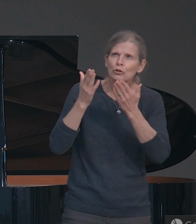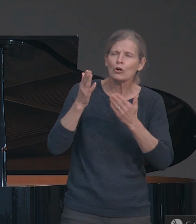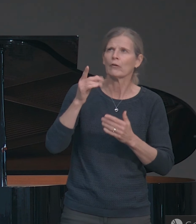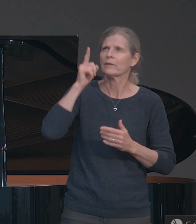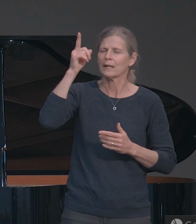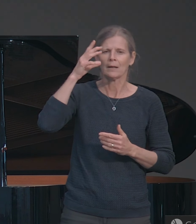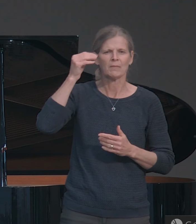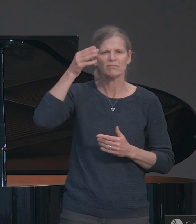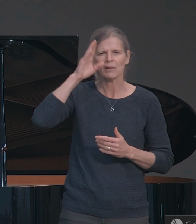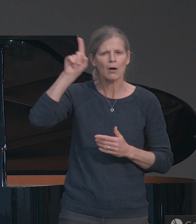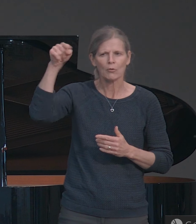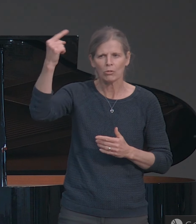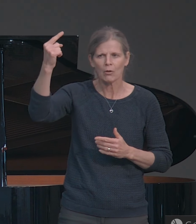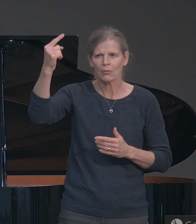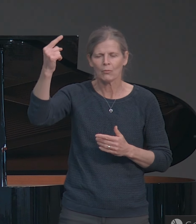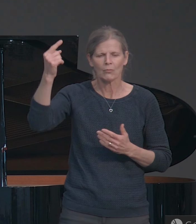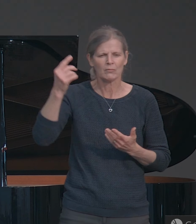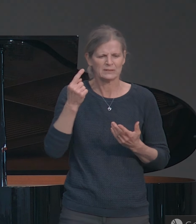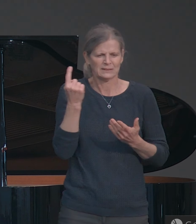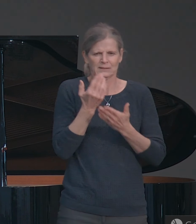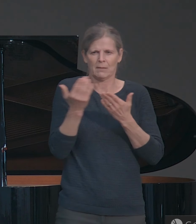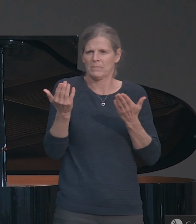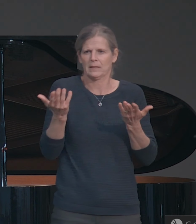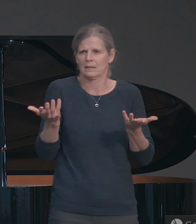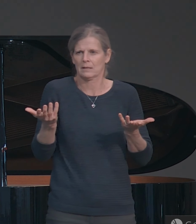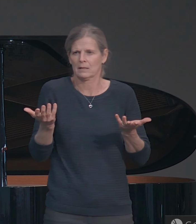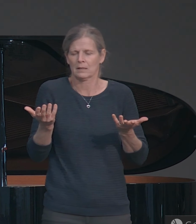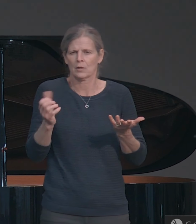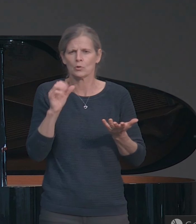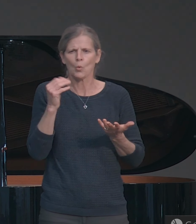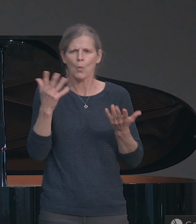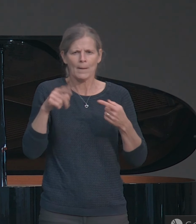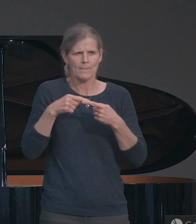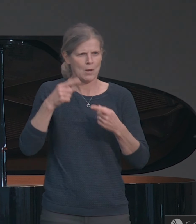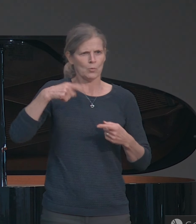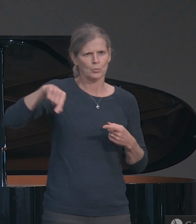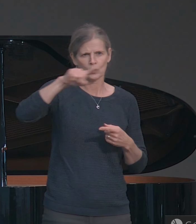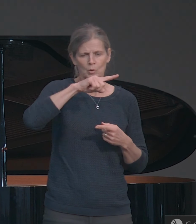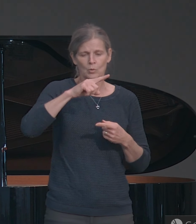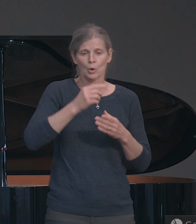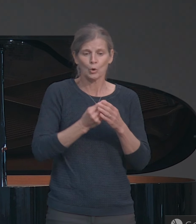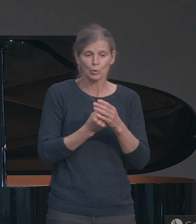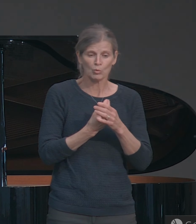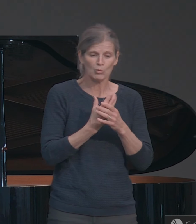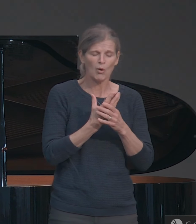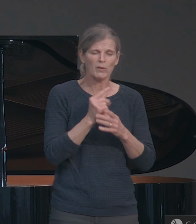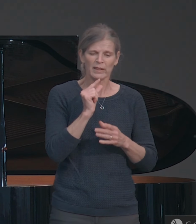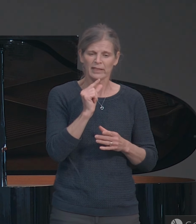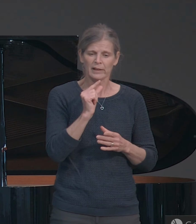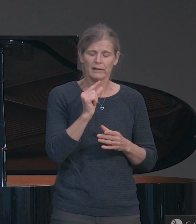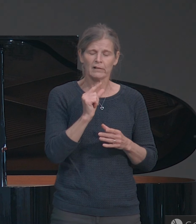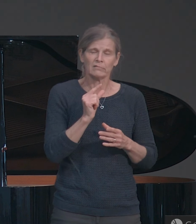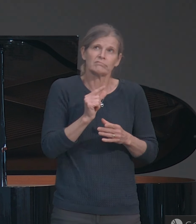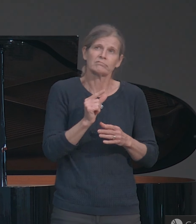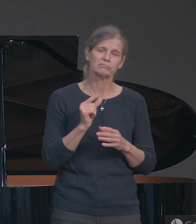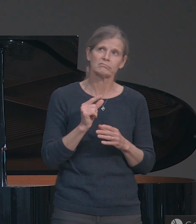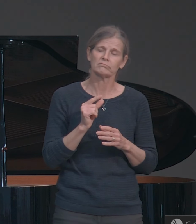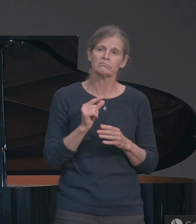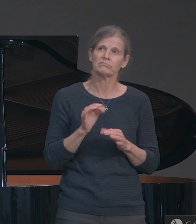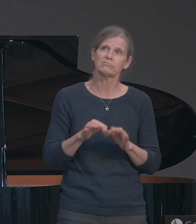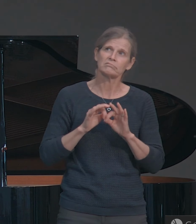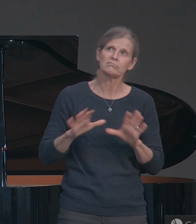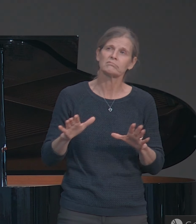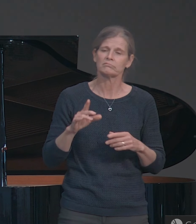and him alone. So are you growing spiritually indifferent to the work of God in the